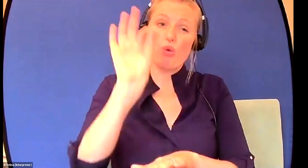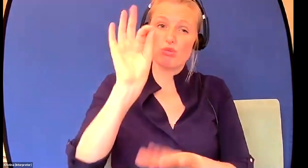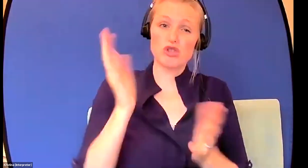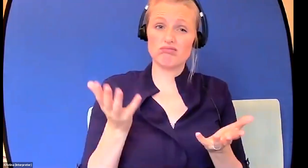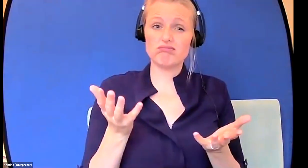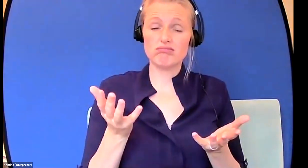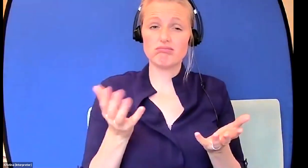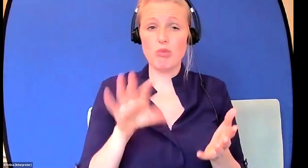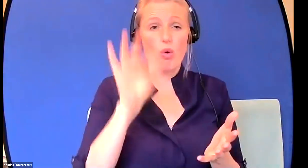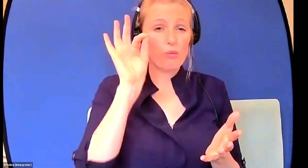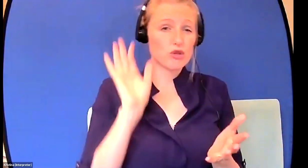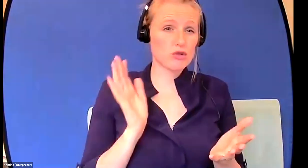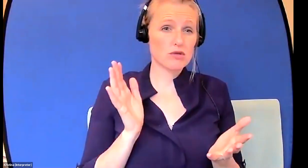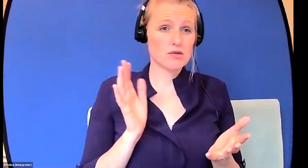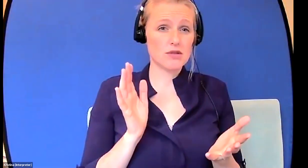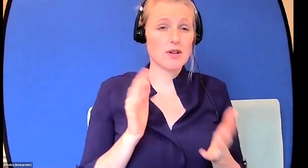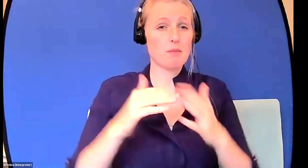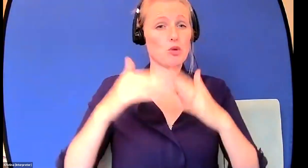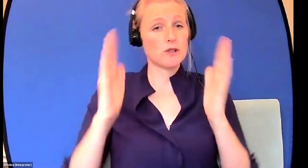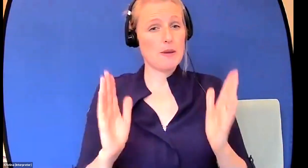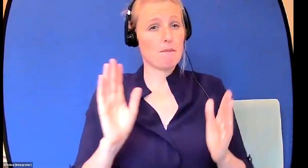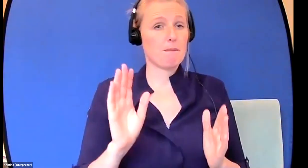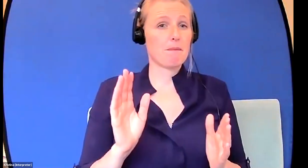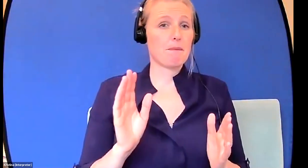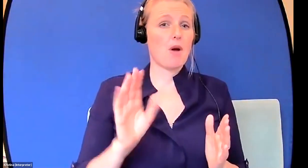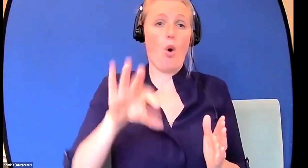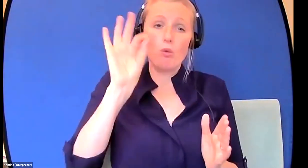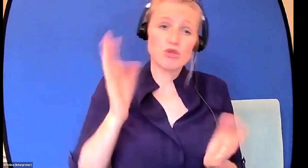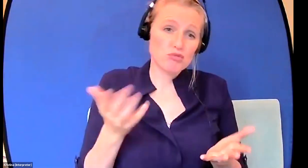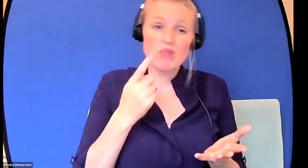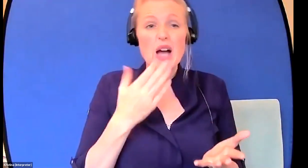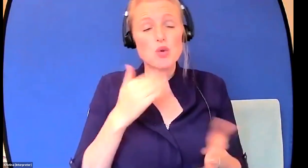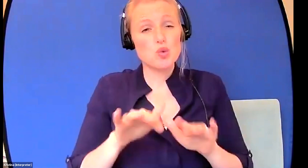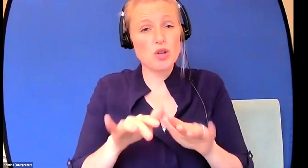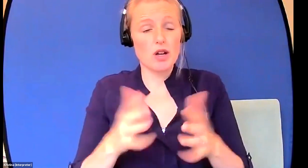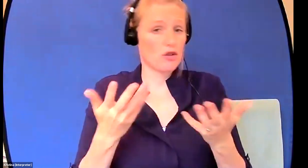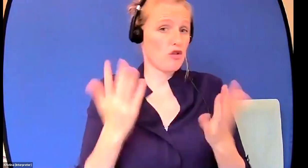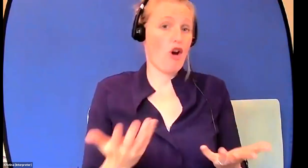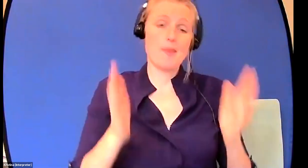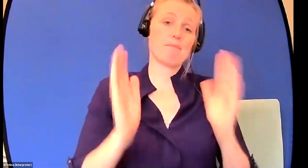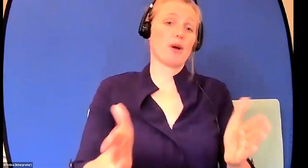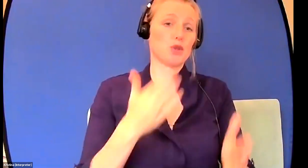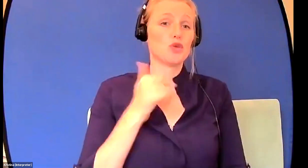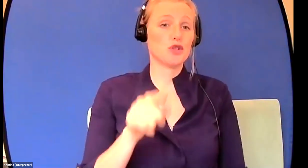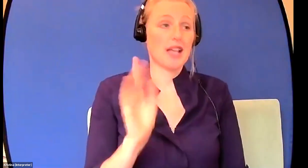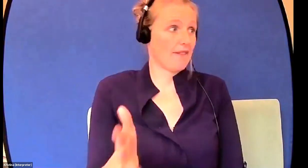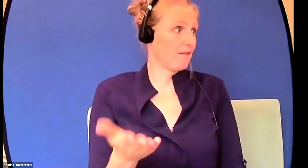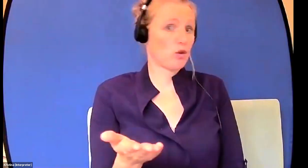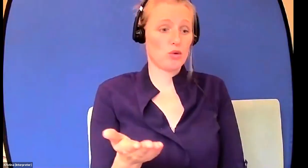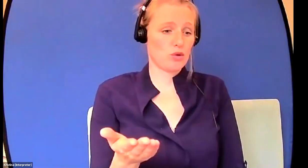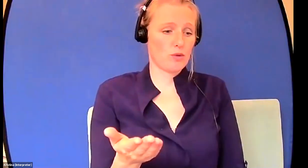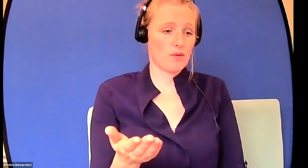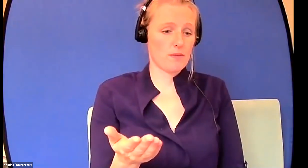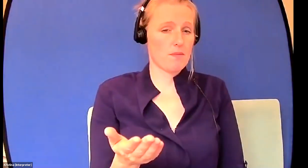many organizations, including museums. Right now, it's a must. And the trend is to going for